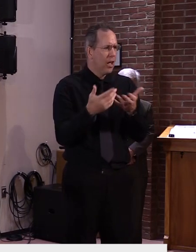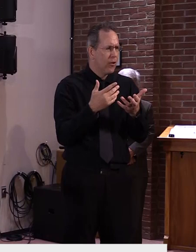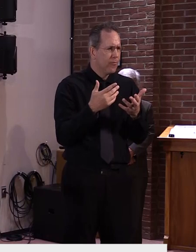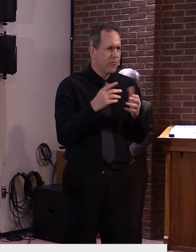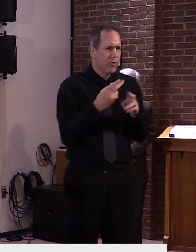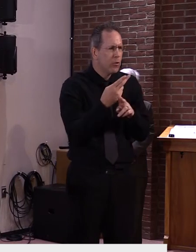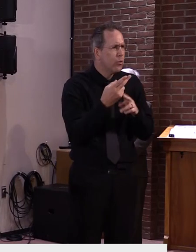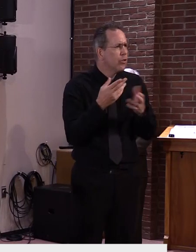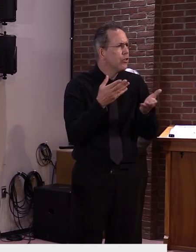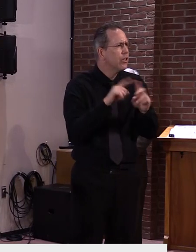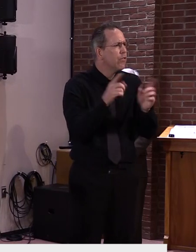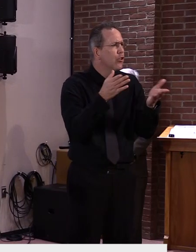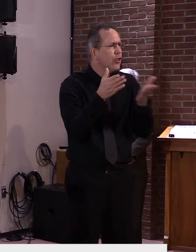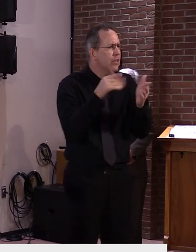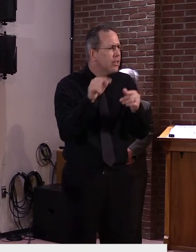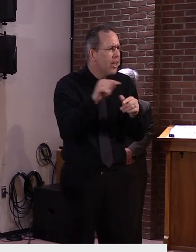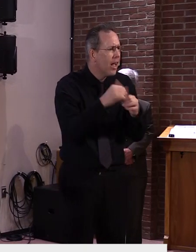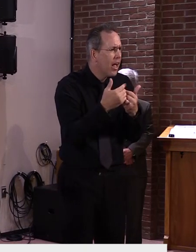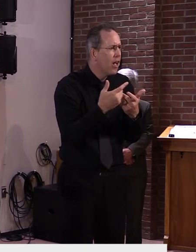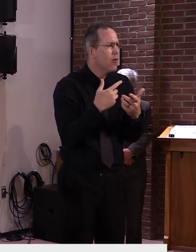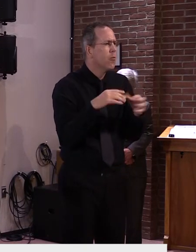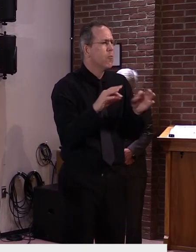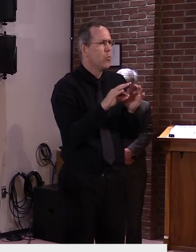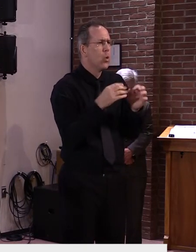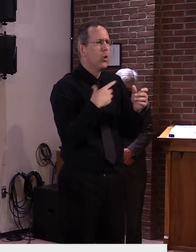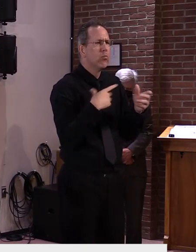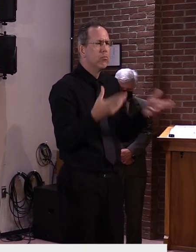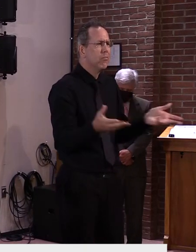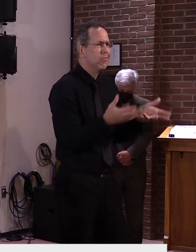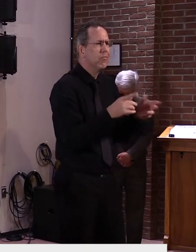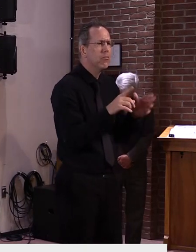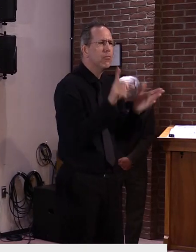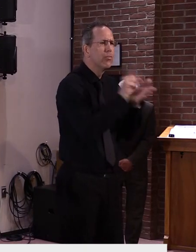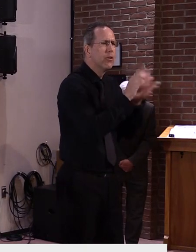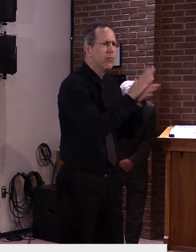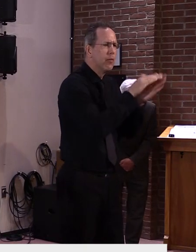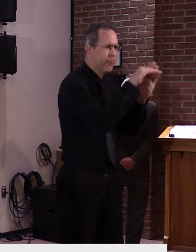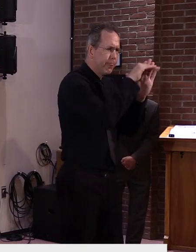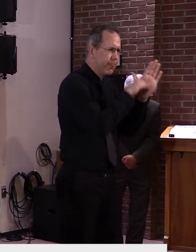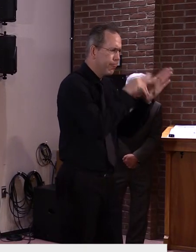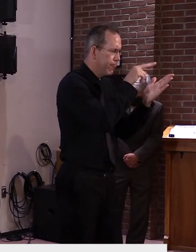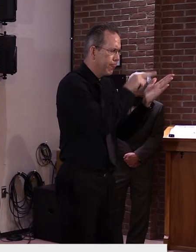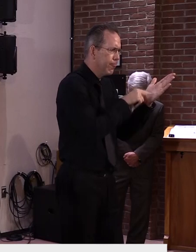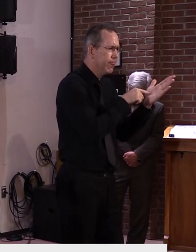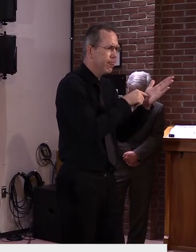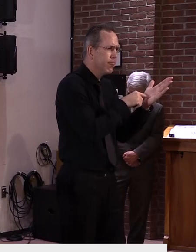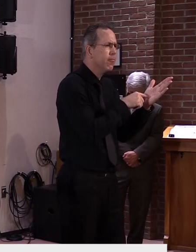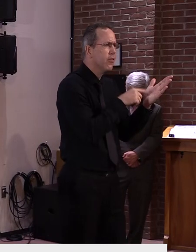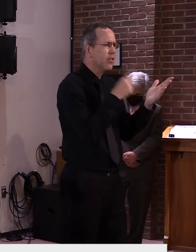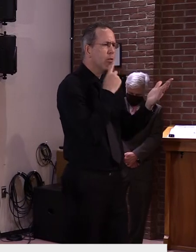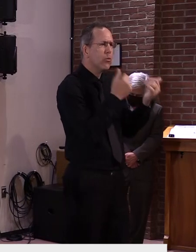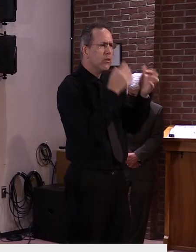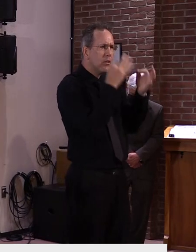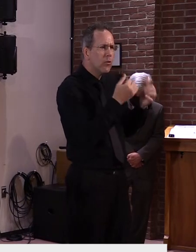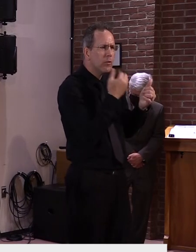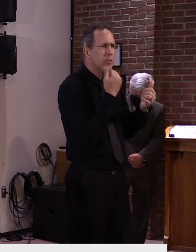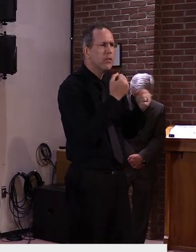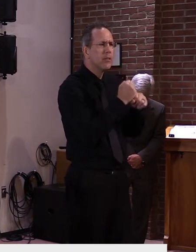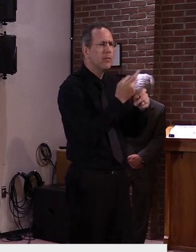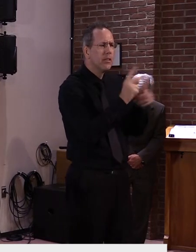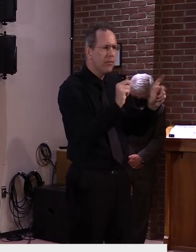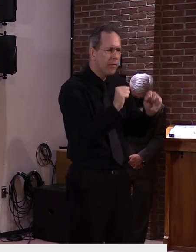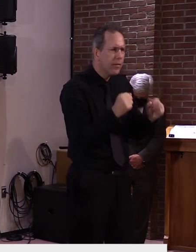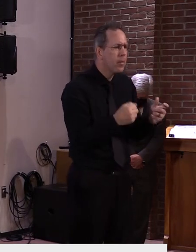clear guidance on the public health condition. At the same time, we're trying to impart some degree of flexibility so school districts have